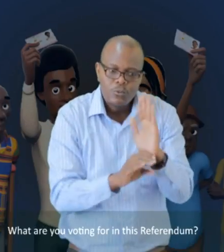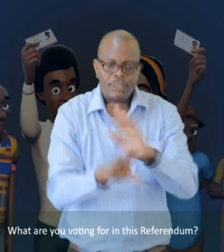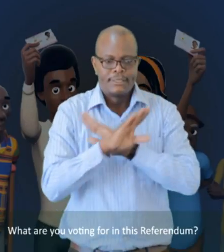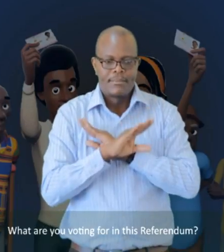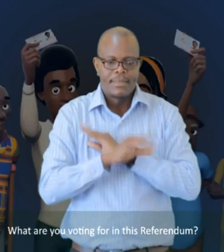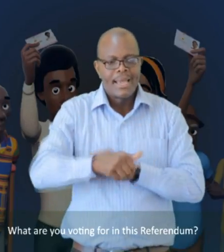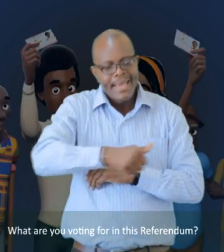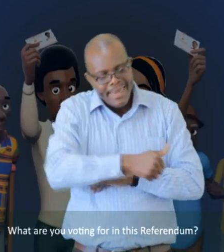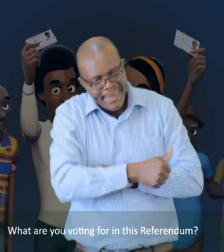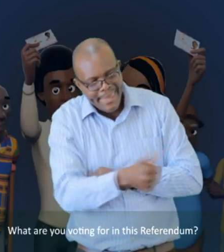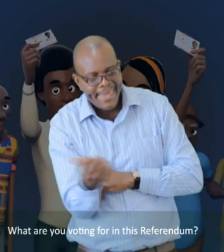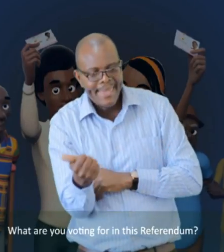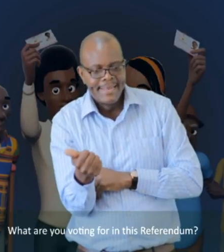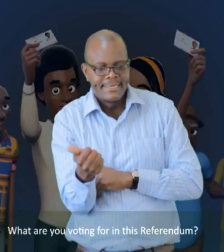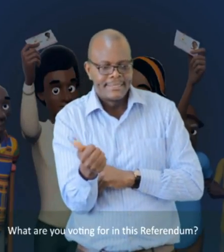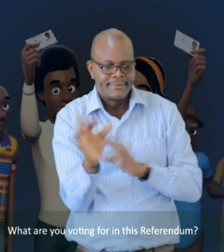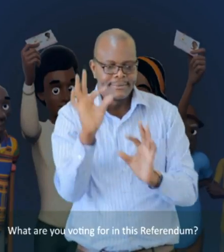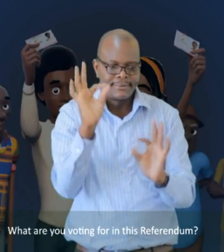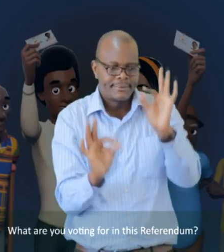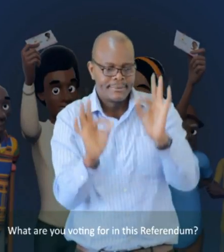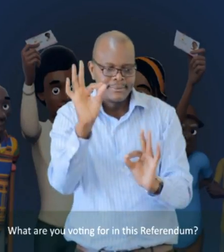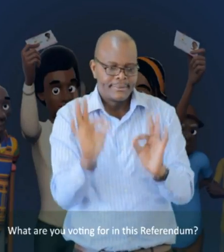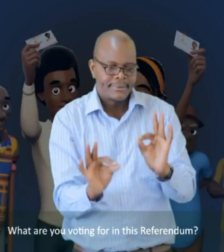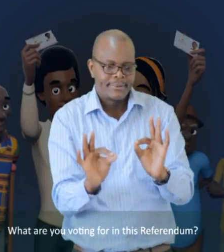What are you voting for in this referendum?